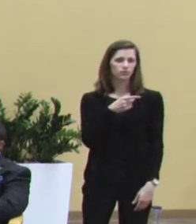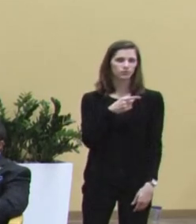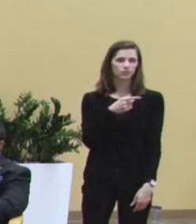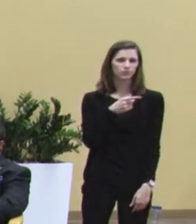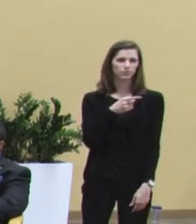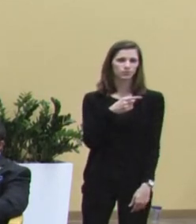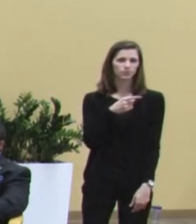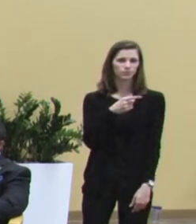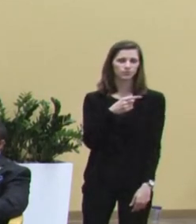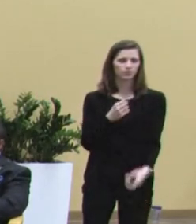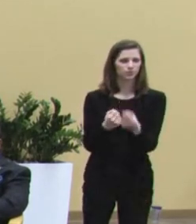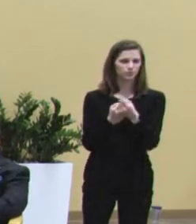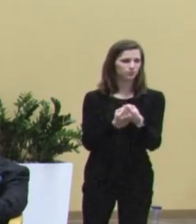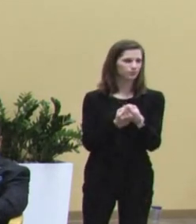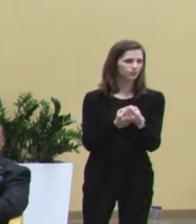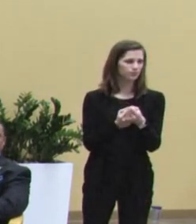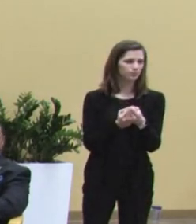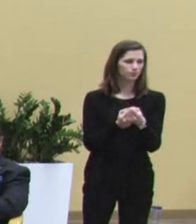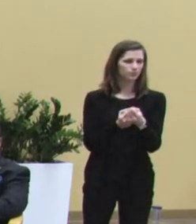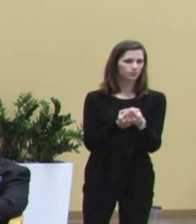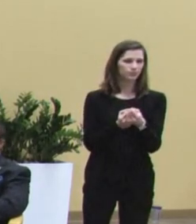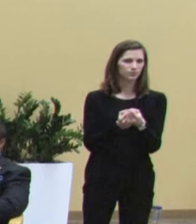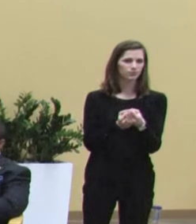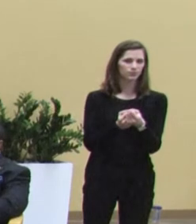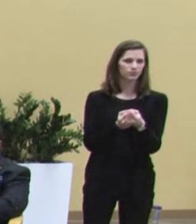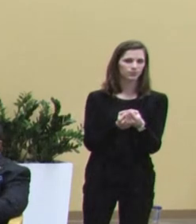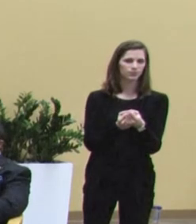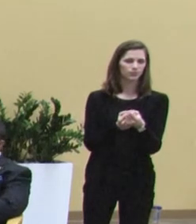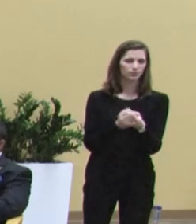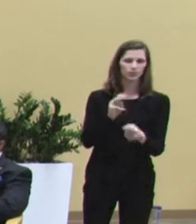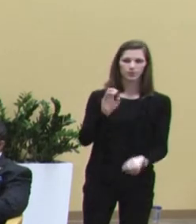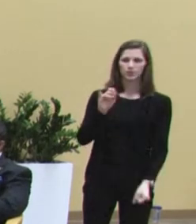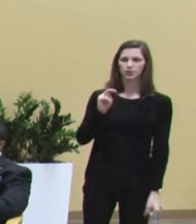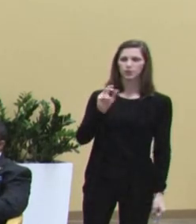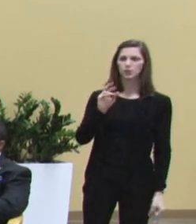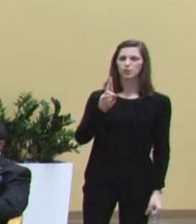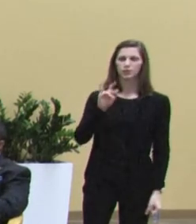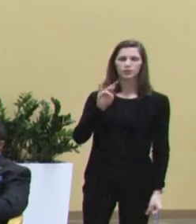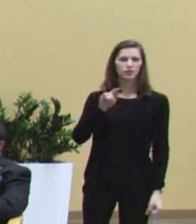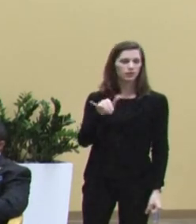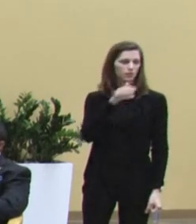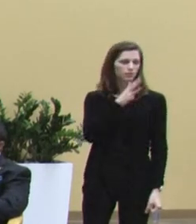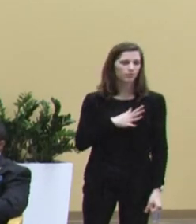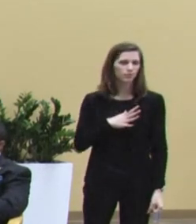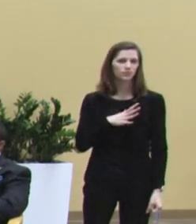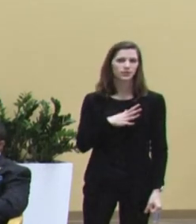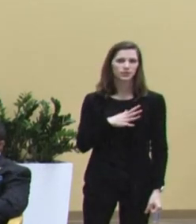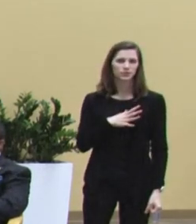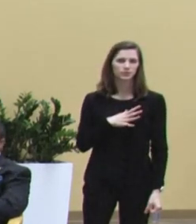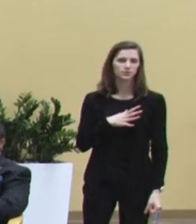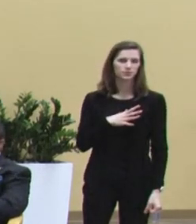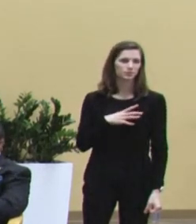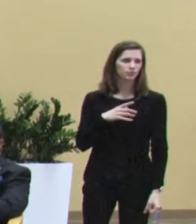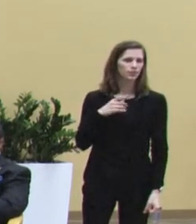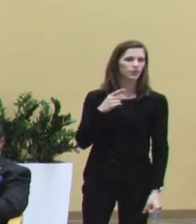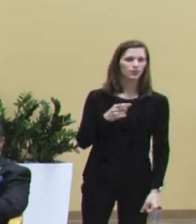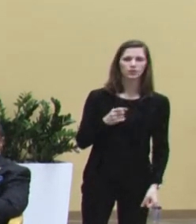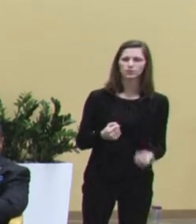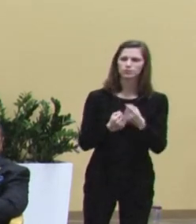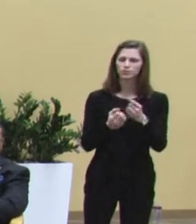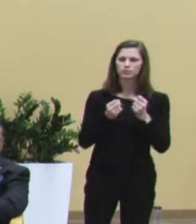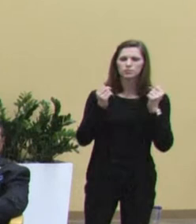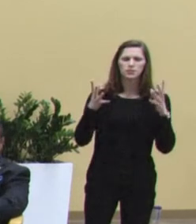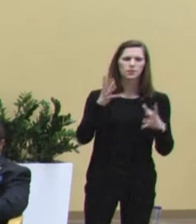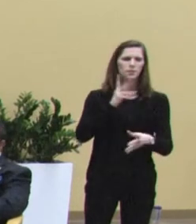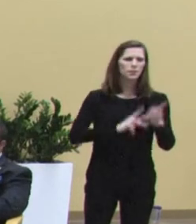minority women and veteran-owned conference every year. And she packs the house over at the Freeman. She does such a great job to make